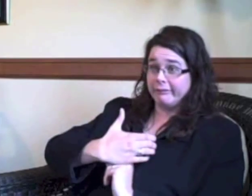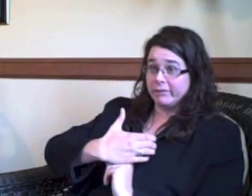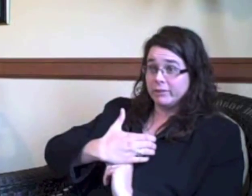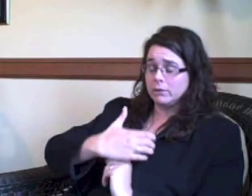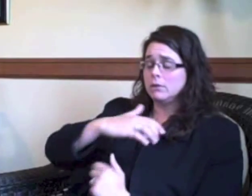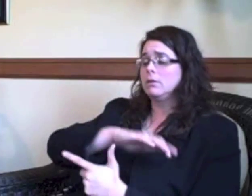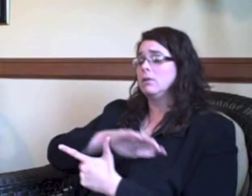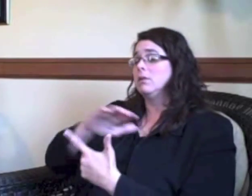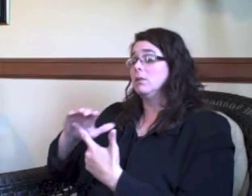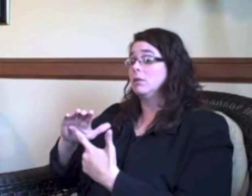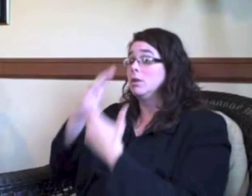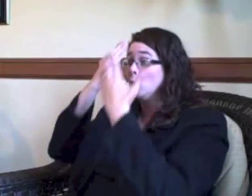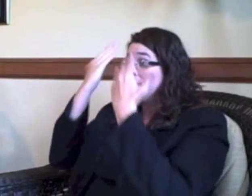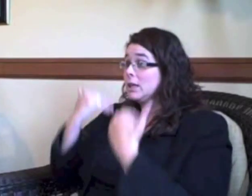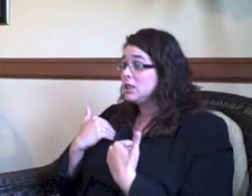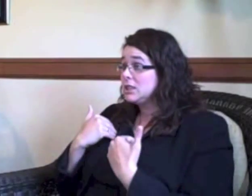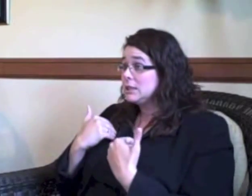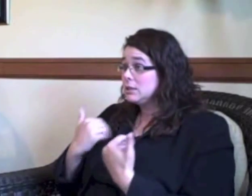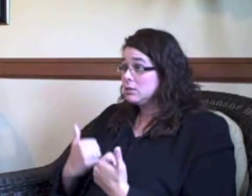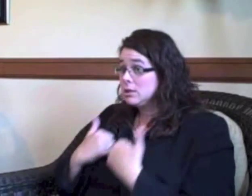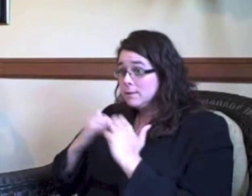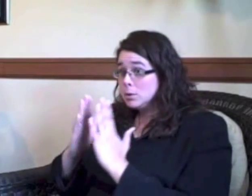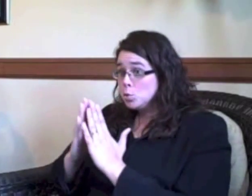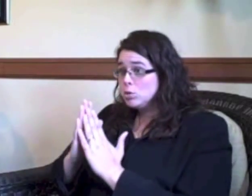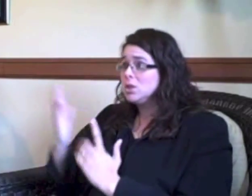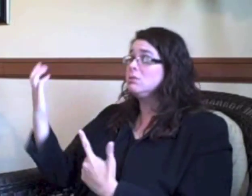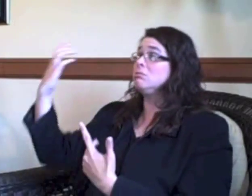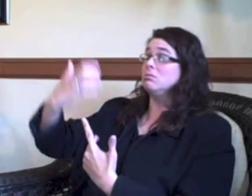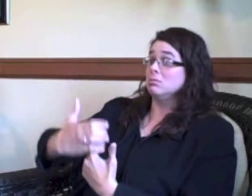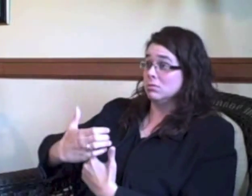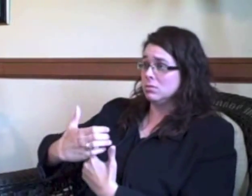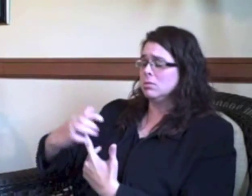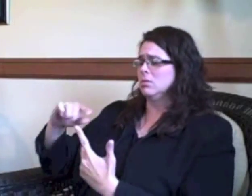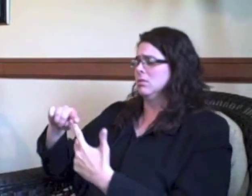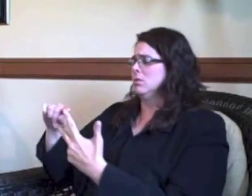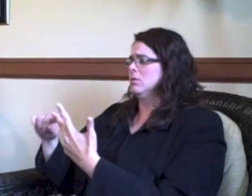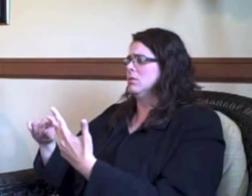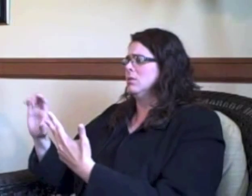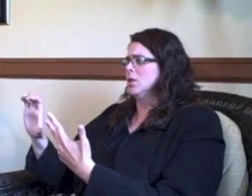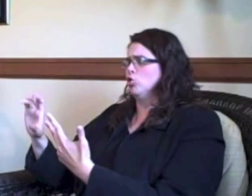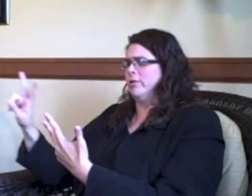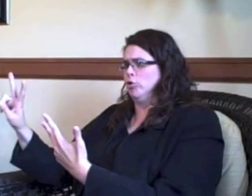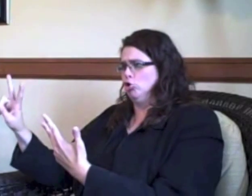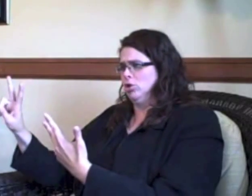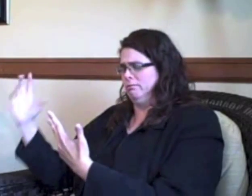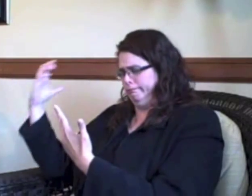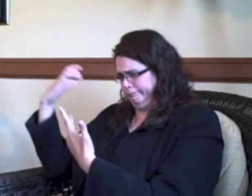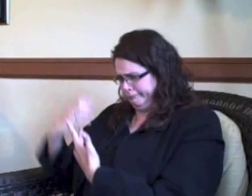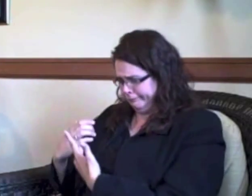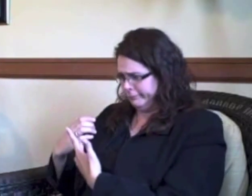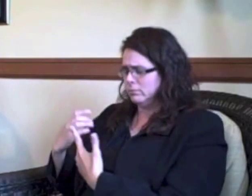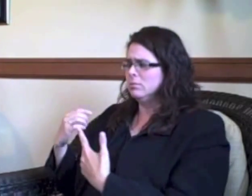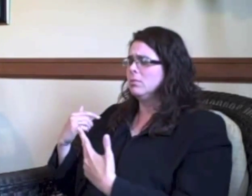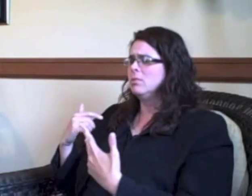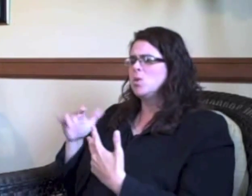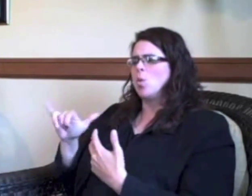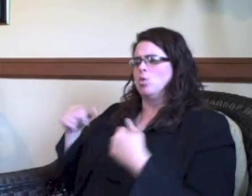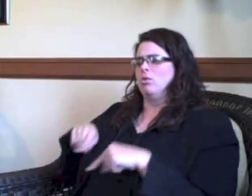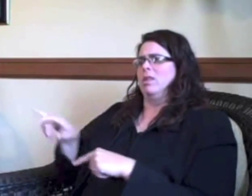they were in terms of how they related to me. The first one was maybe becoming married, so living a married life,